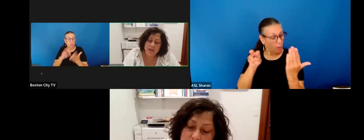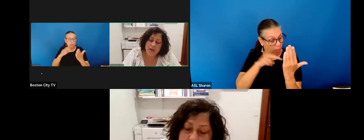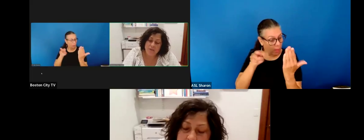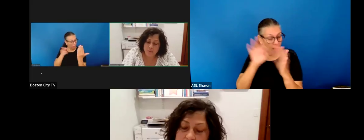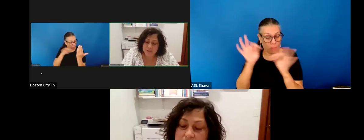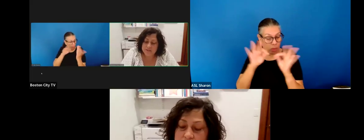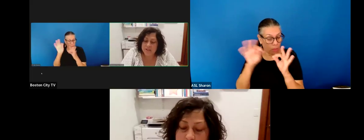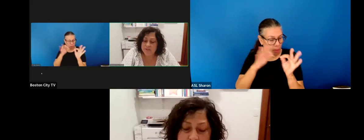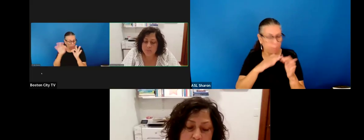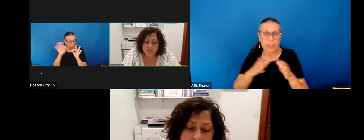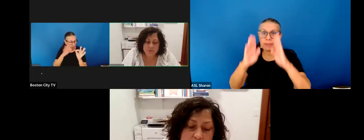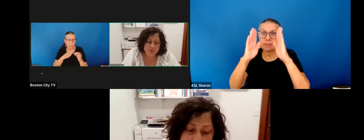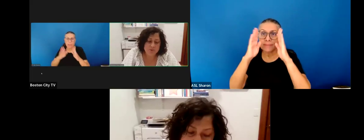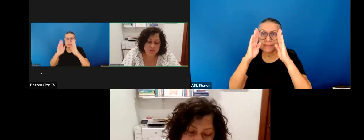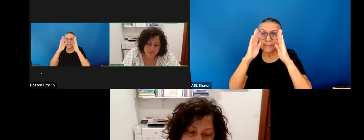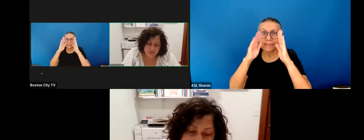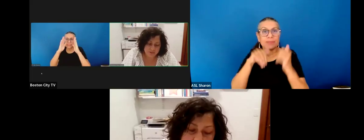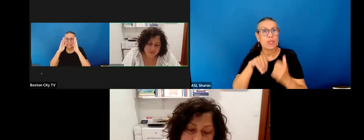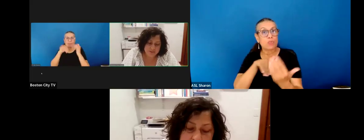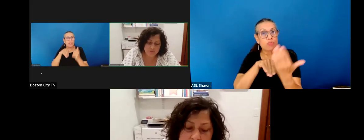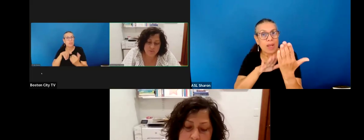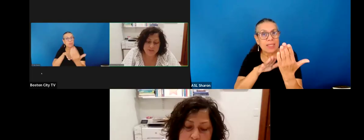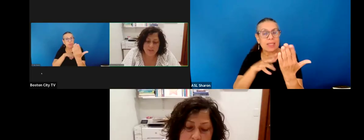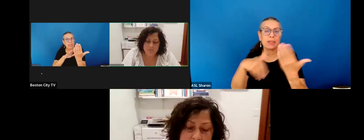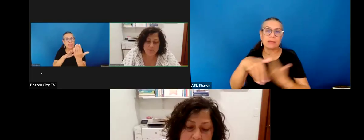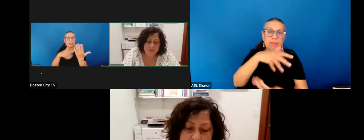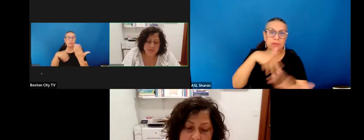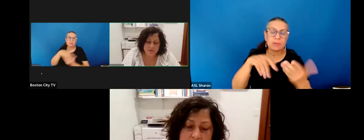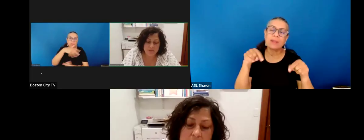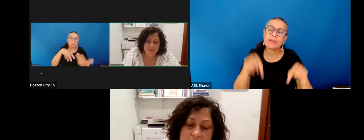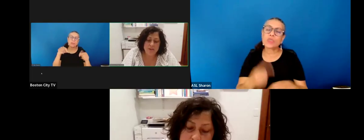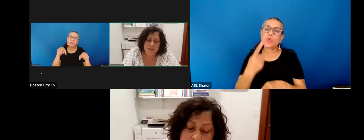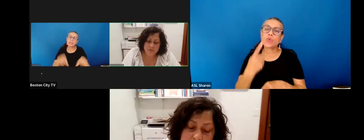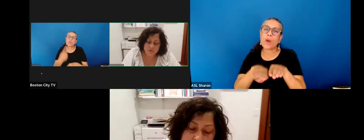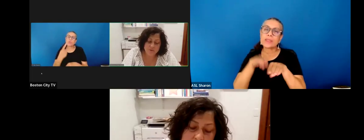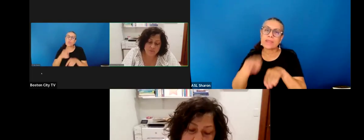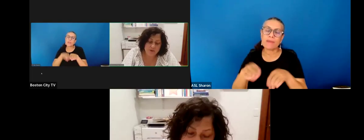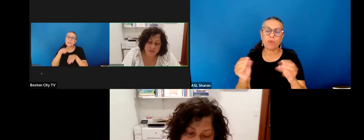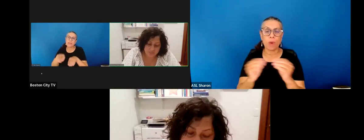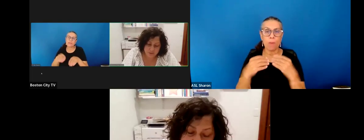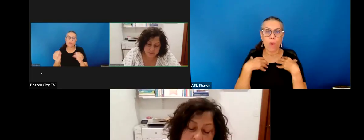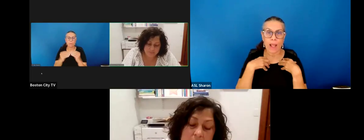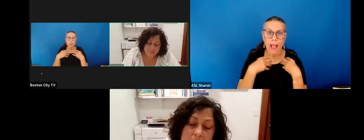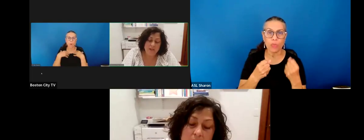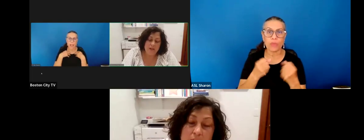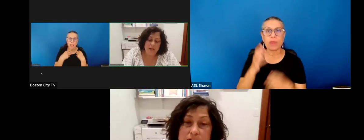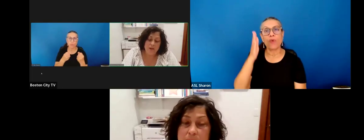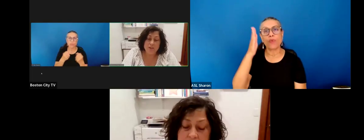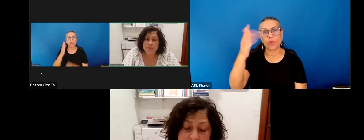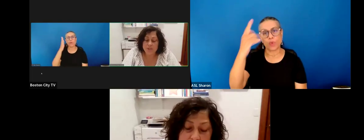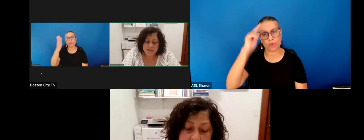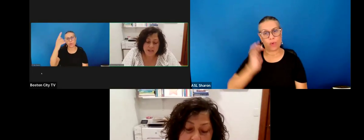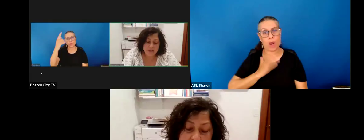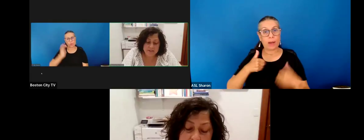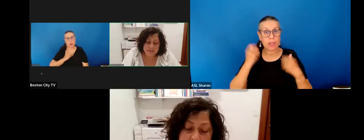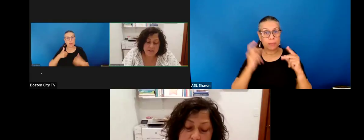creativity, focus, and so much more to our students. This is one step towards a healthier future for our young people. I also